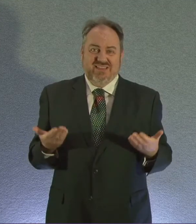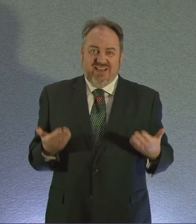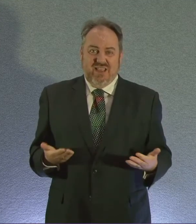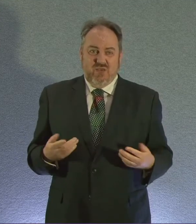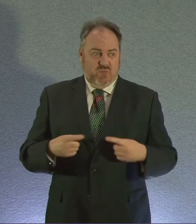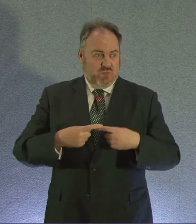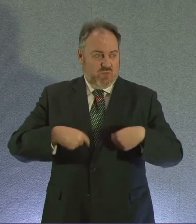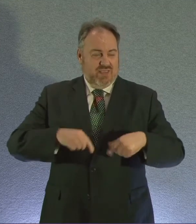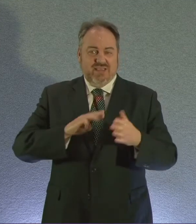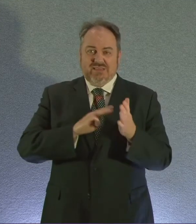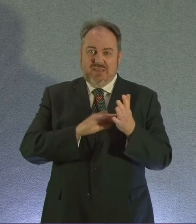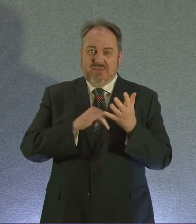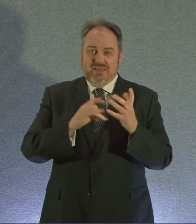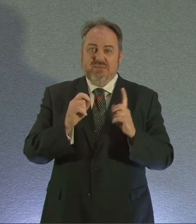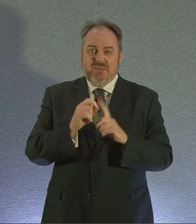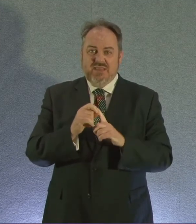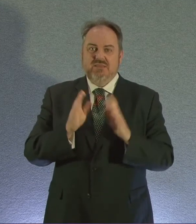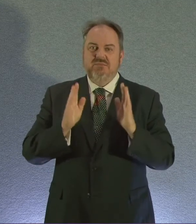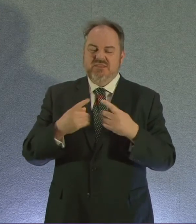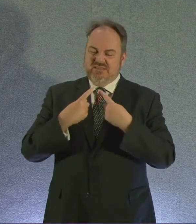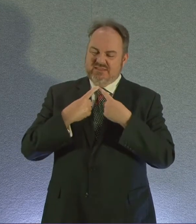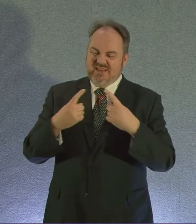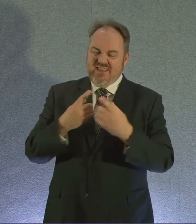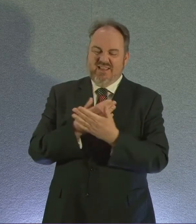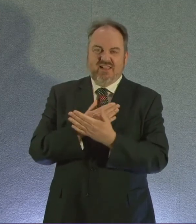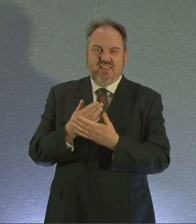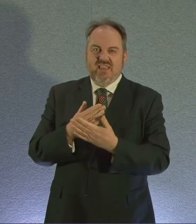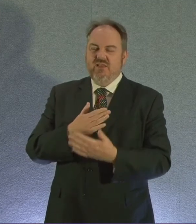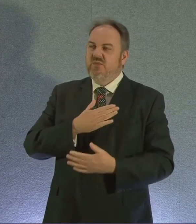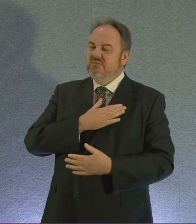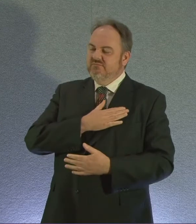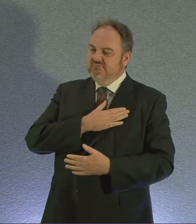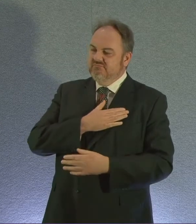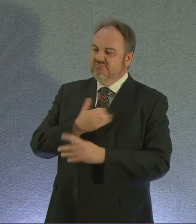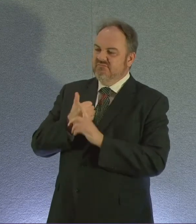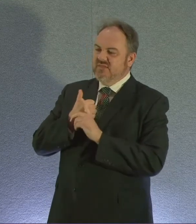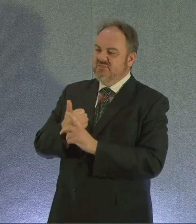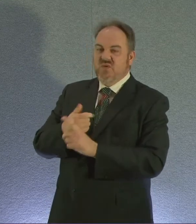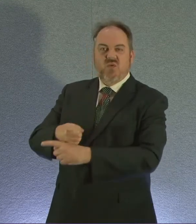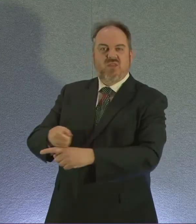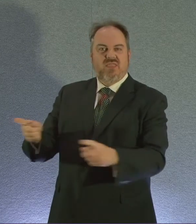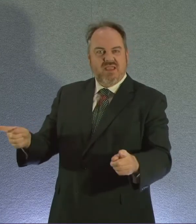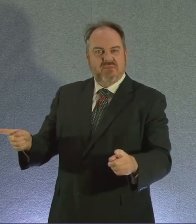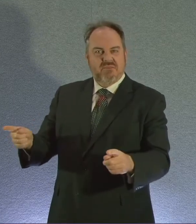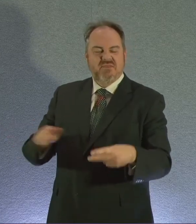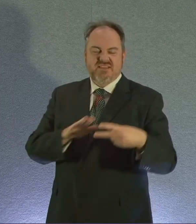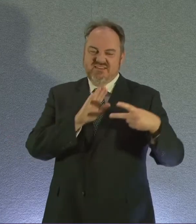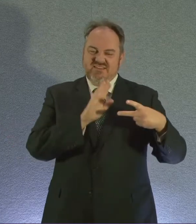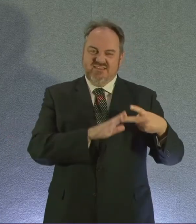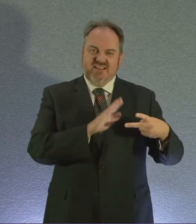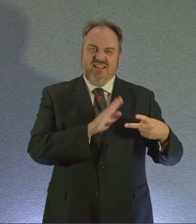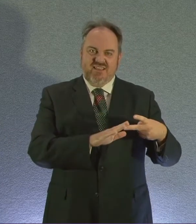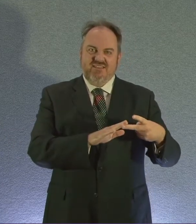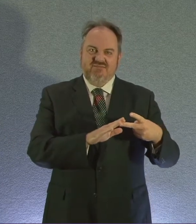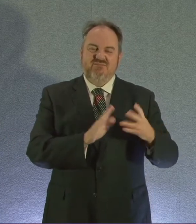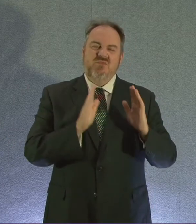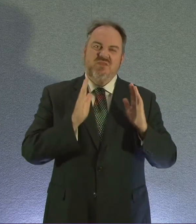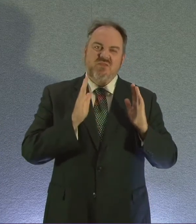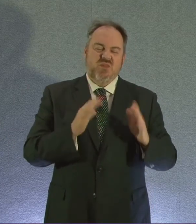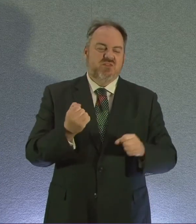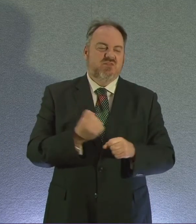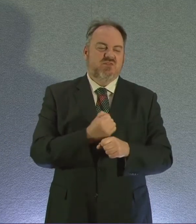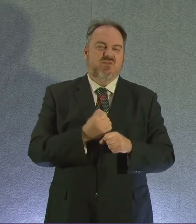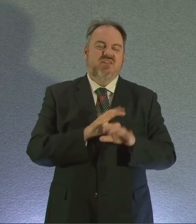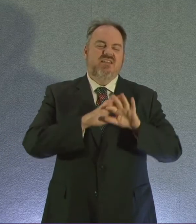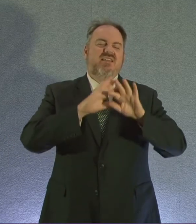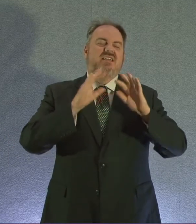be sending out a clear message. One, to say that we're with them and supporting them, and two, that we will do whatever is